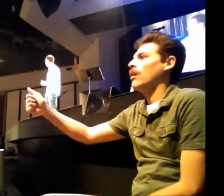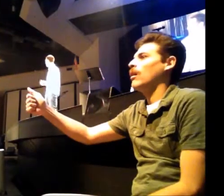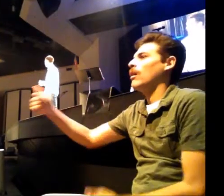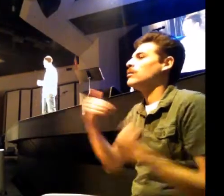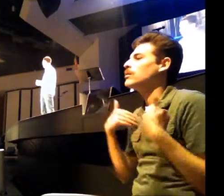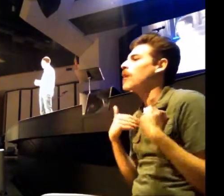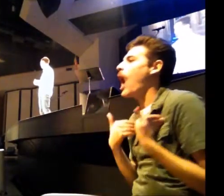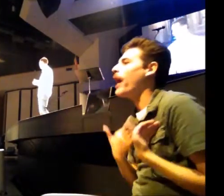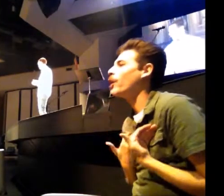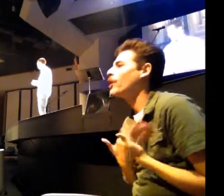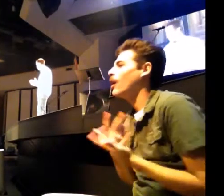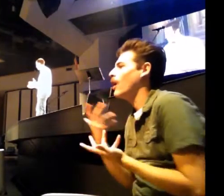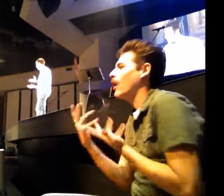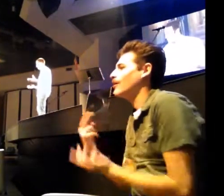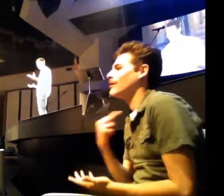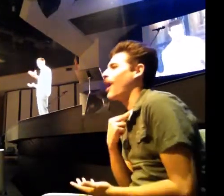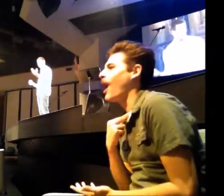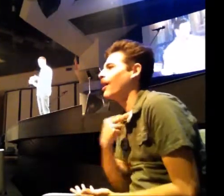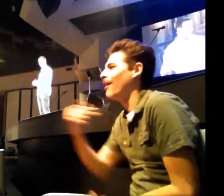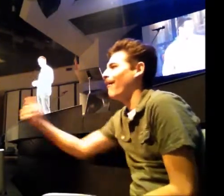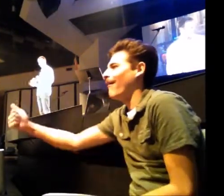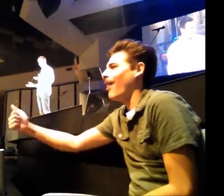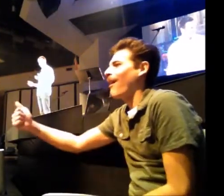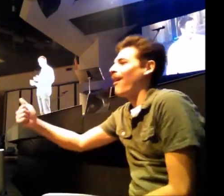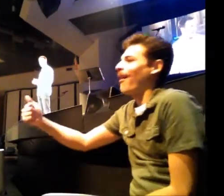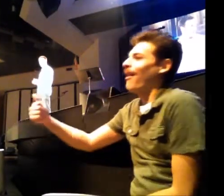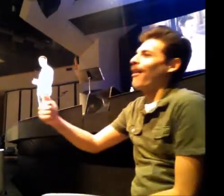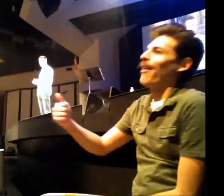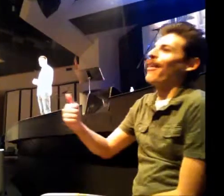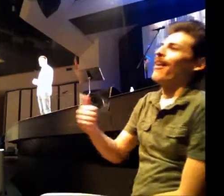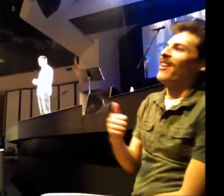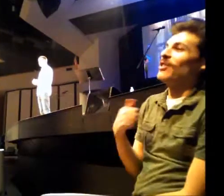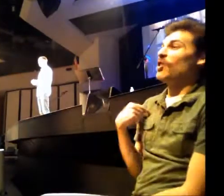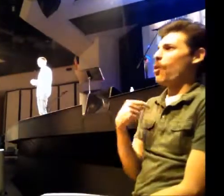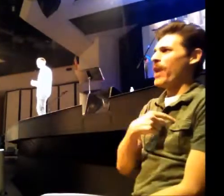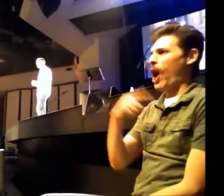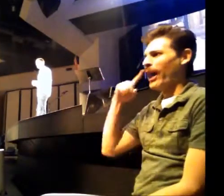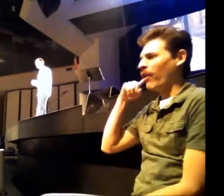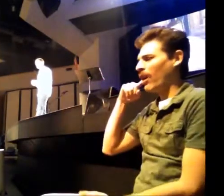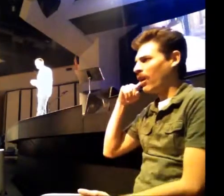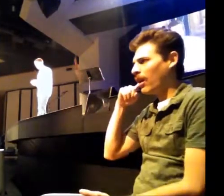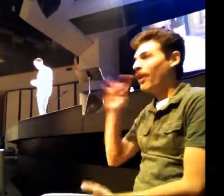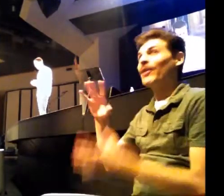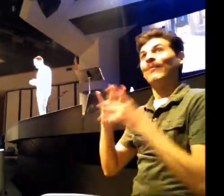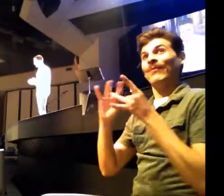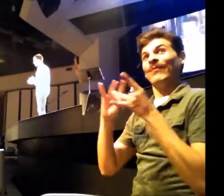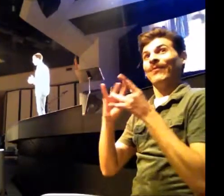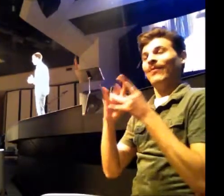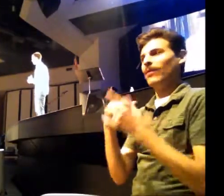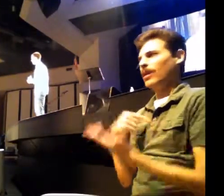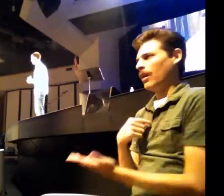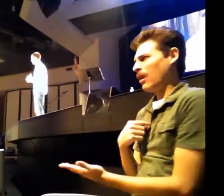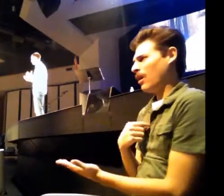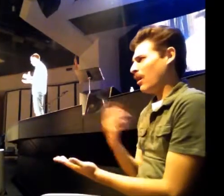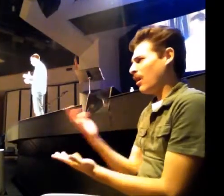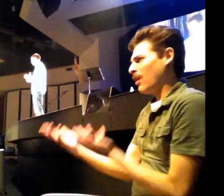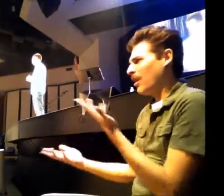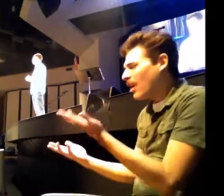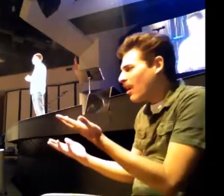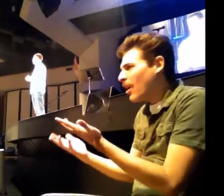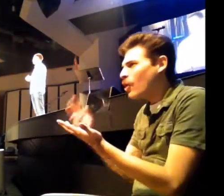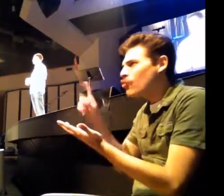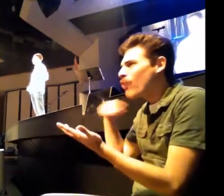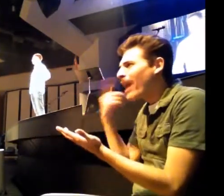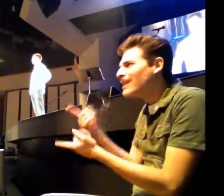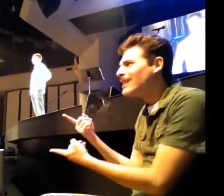smile, knowing that story could have gone a lot worse, you know, that happened. At some point in time, my sister would probably chime in, and she would probably